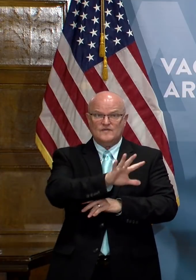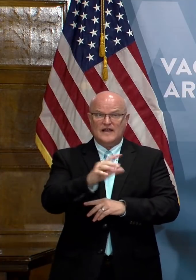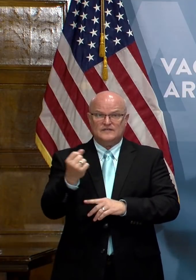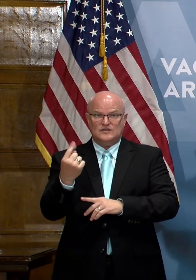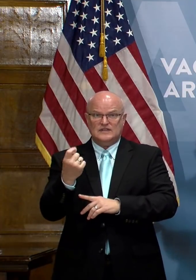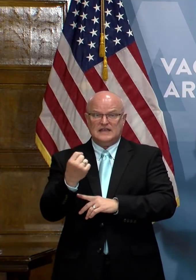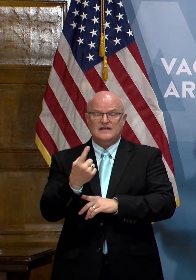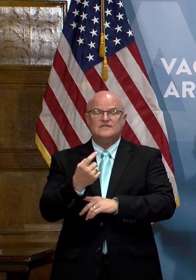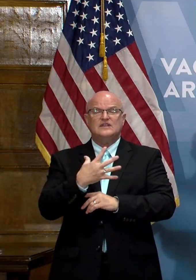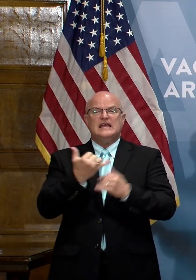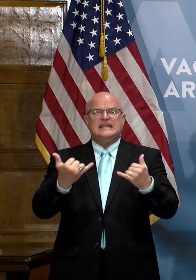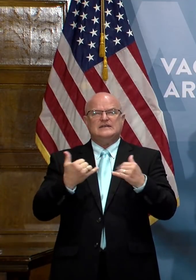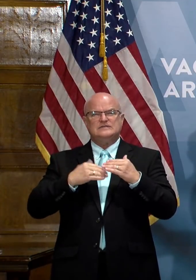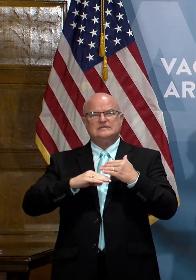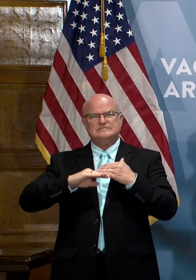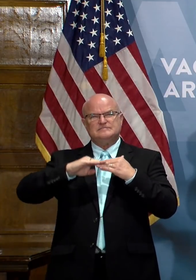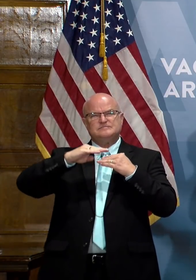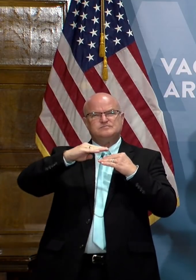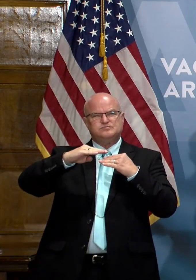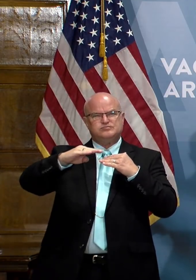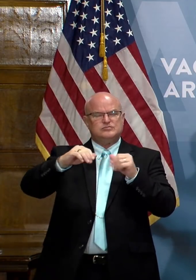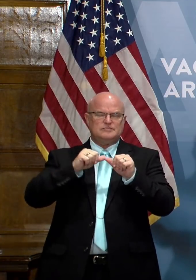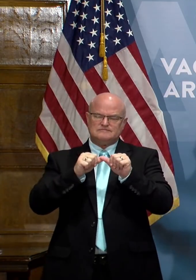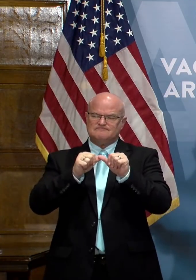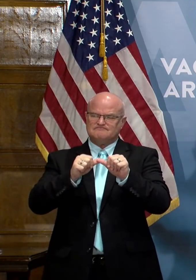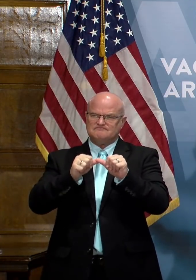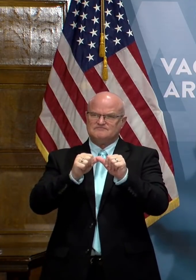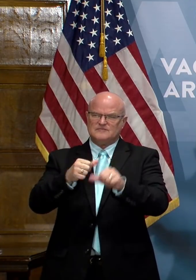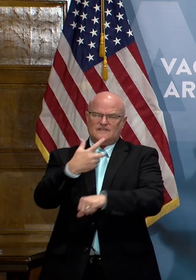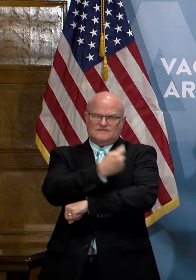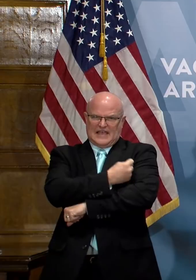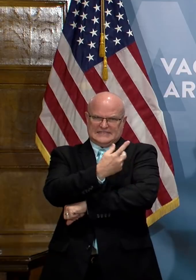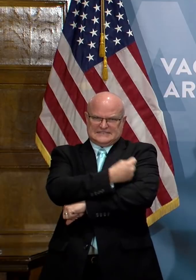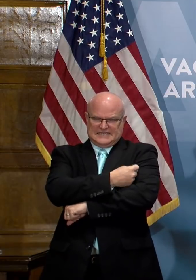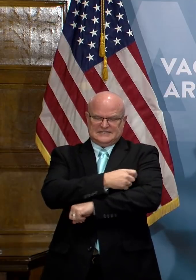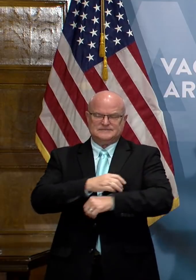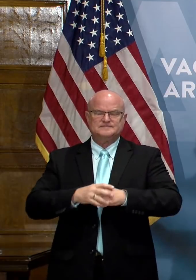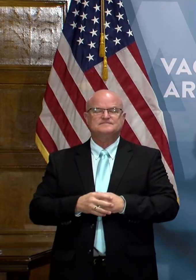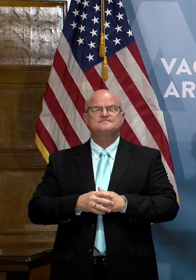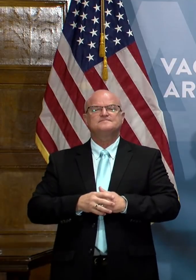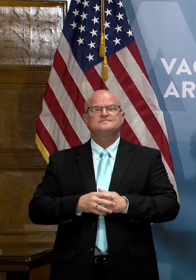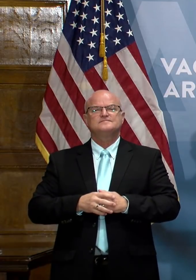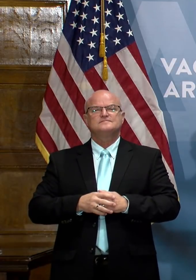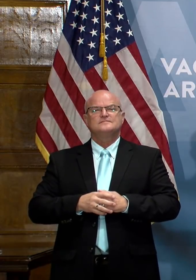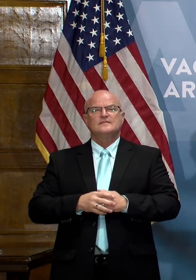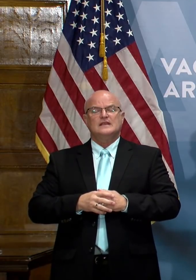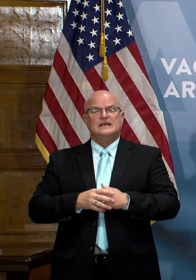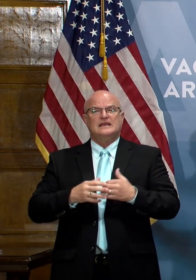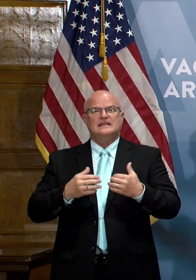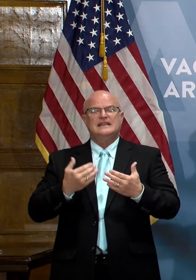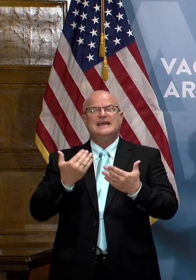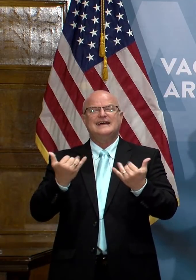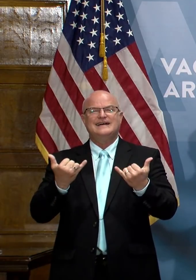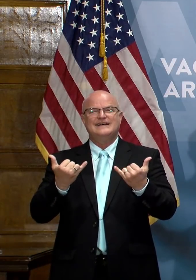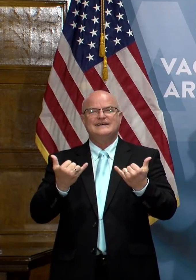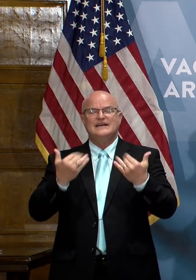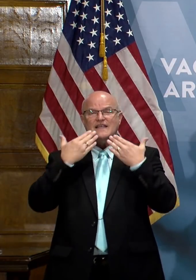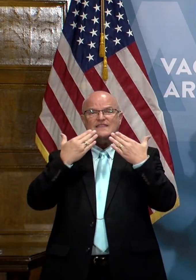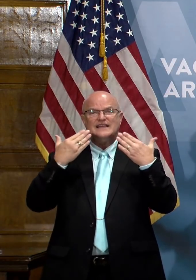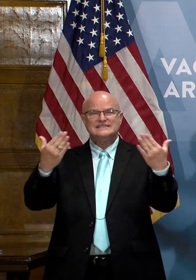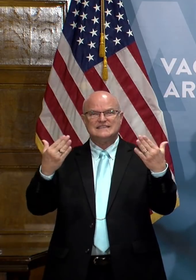out, we're starting to plateau a little bit. We need to keep pushing forward on that area. And then lastly, regarding Thanksgiving and getting